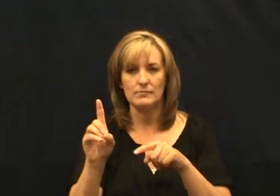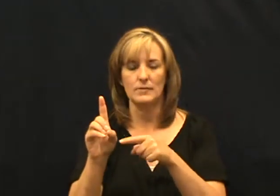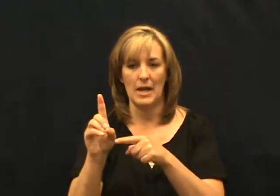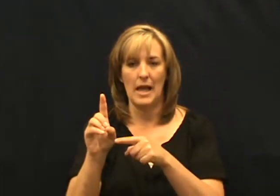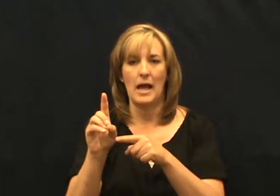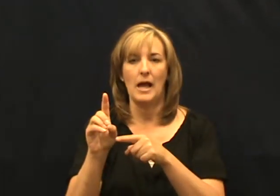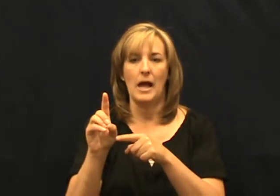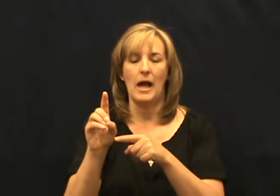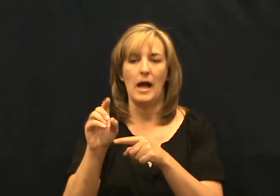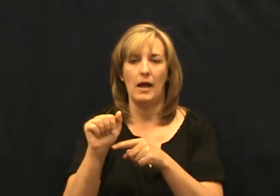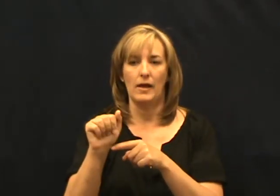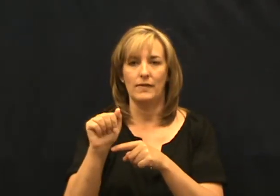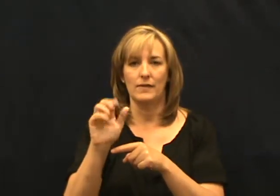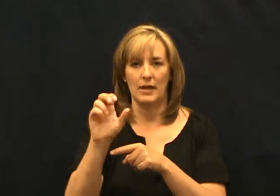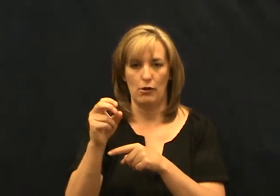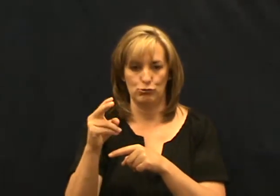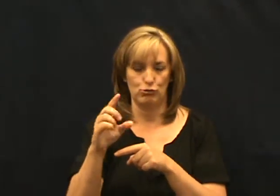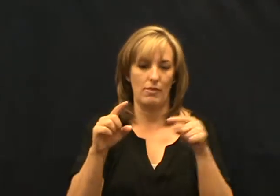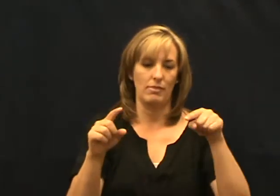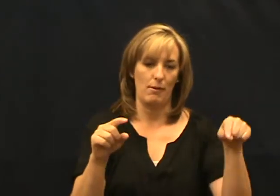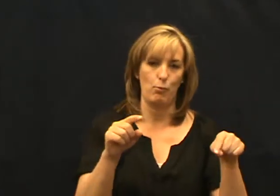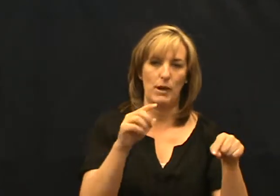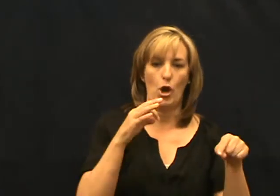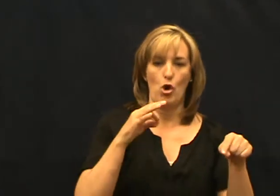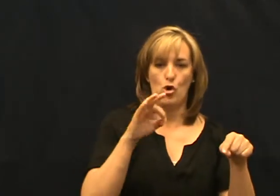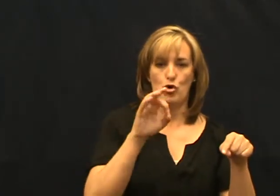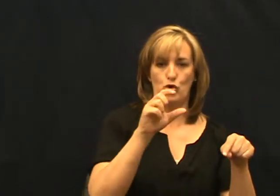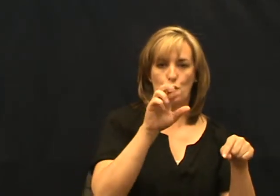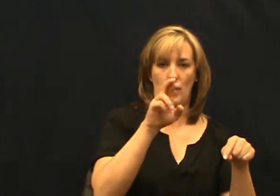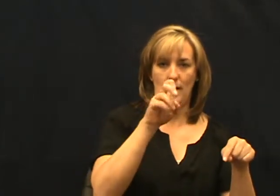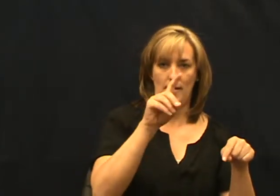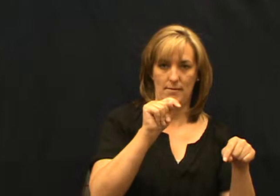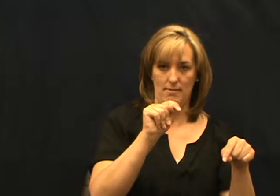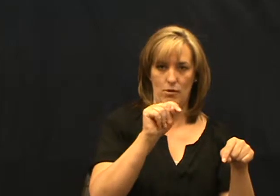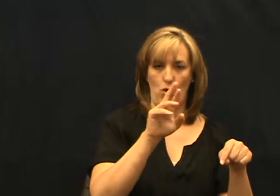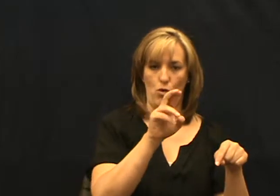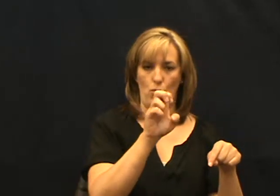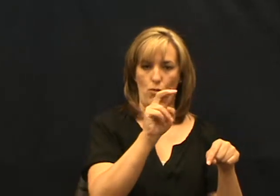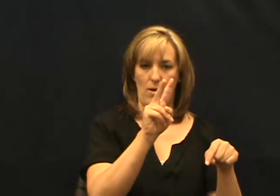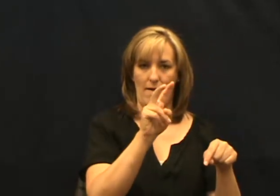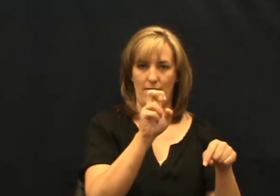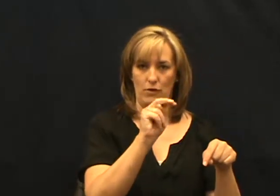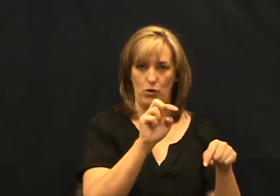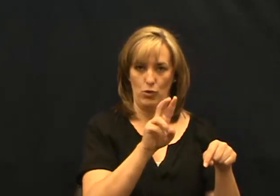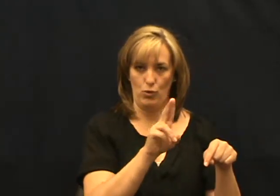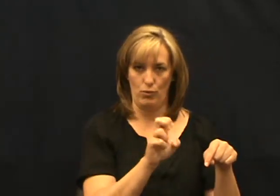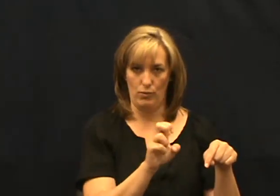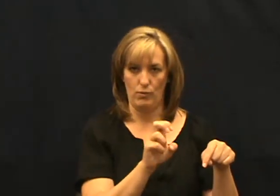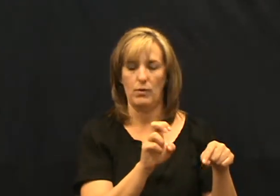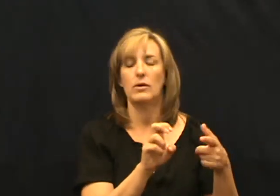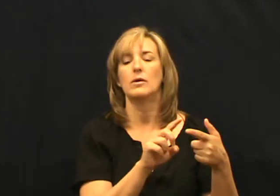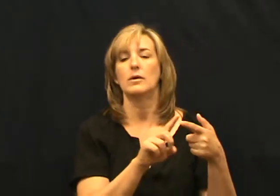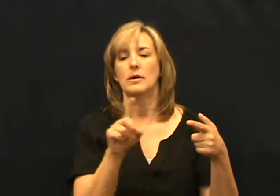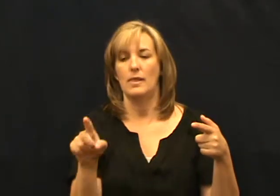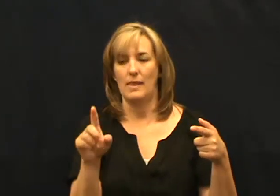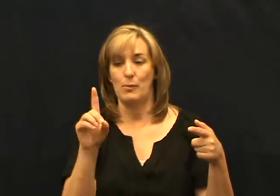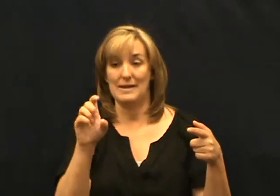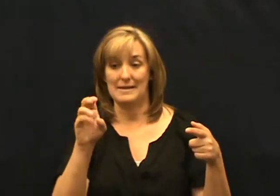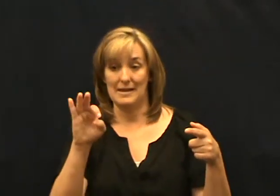account. If we sell for cash, we would debit cash and credit revenue for the amount of